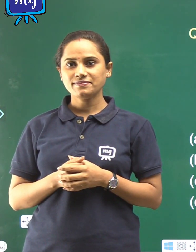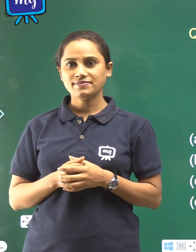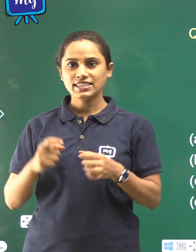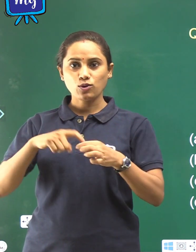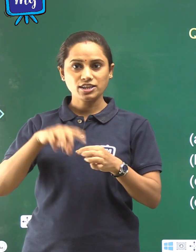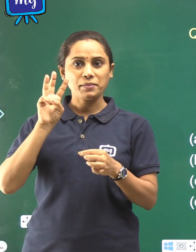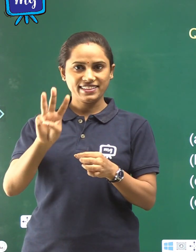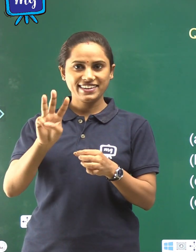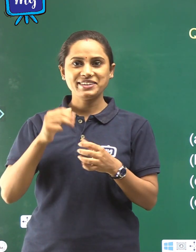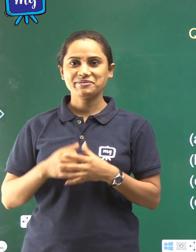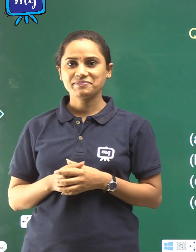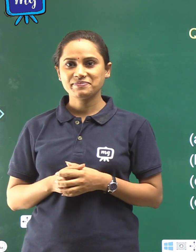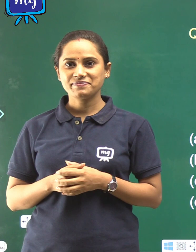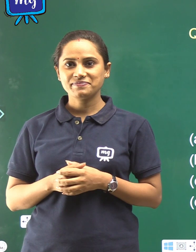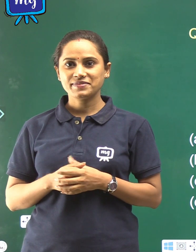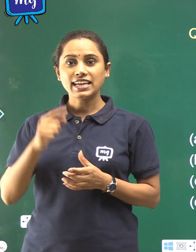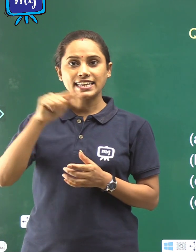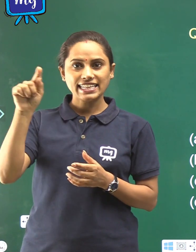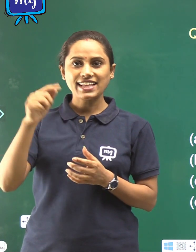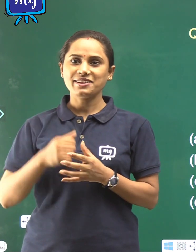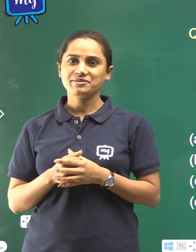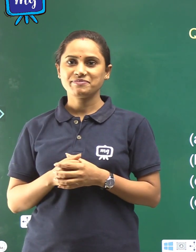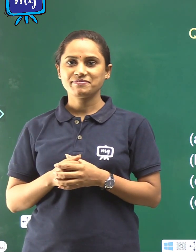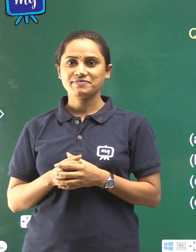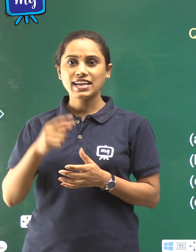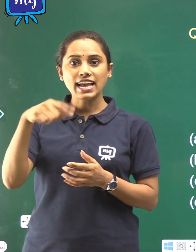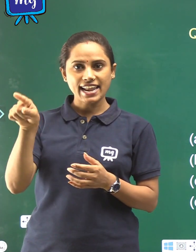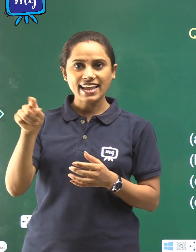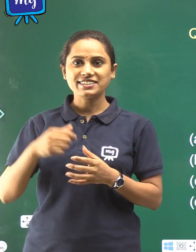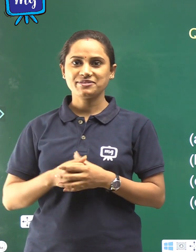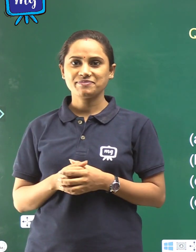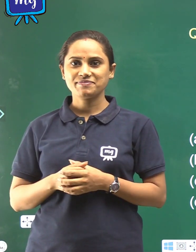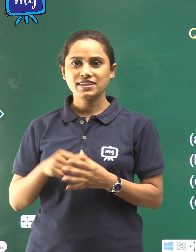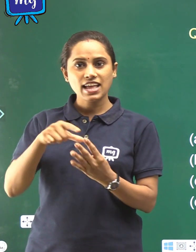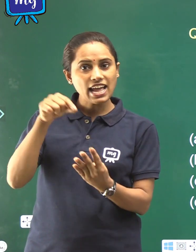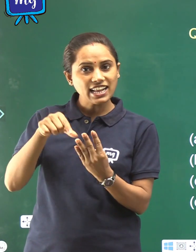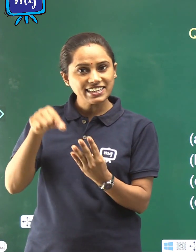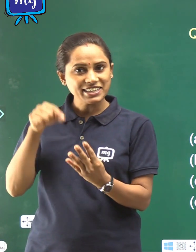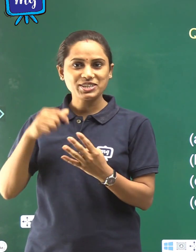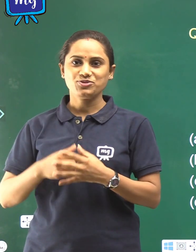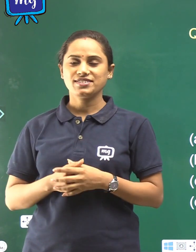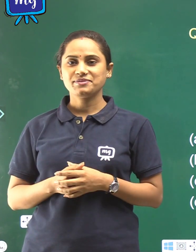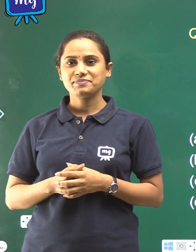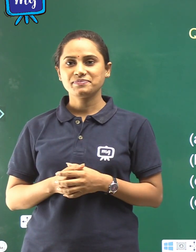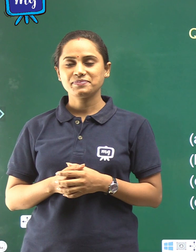Question number 3, take the correct alternative.